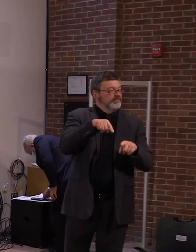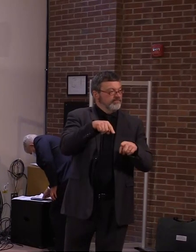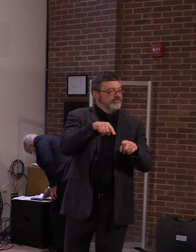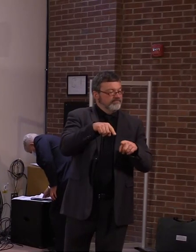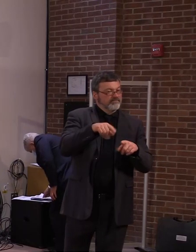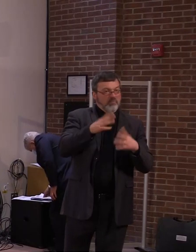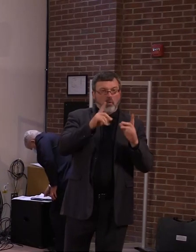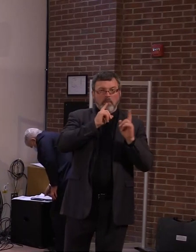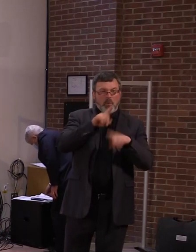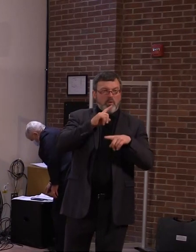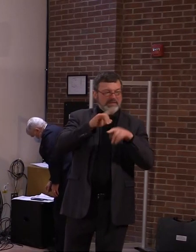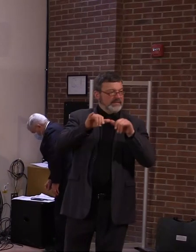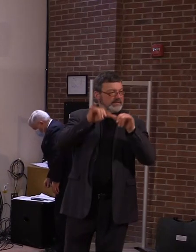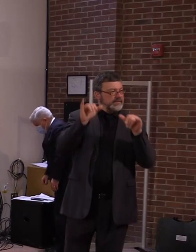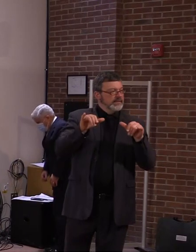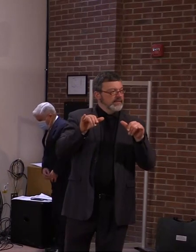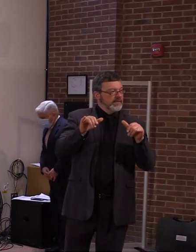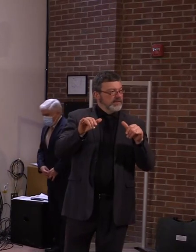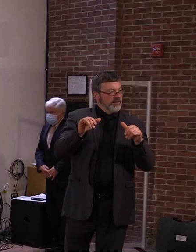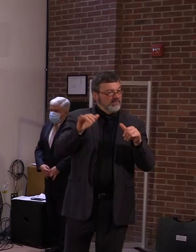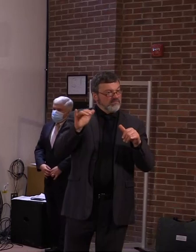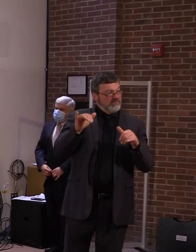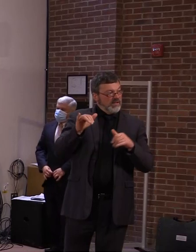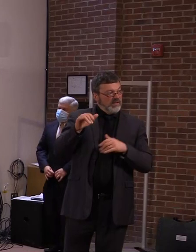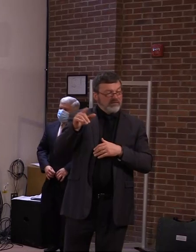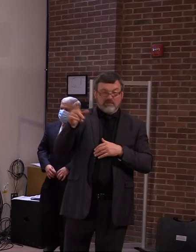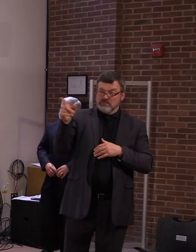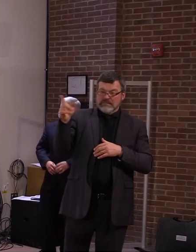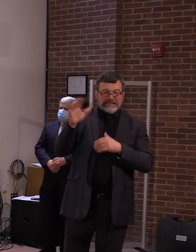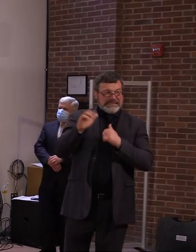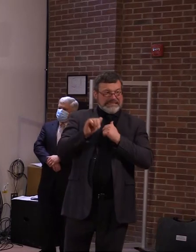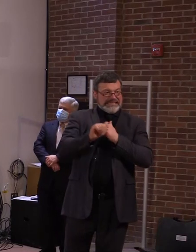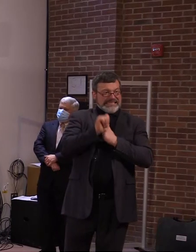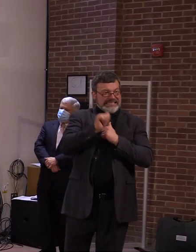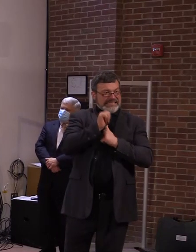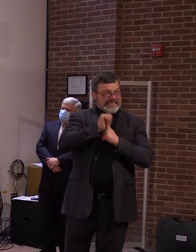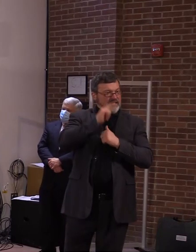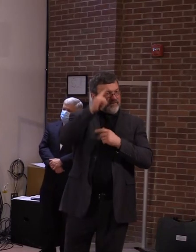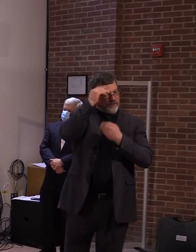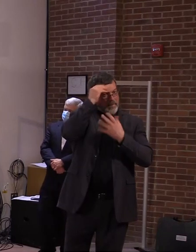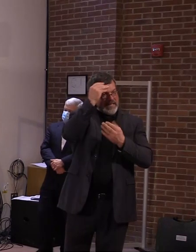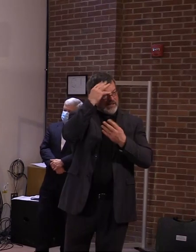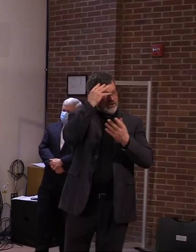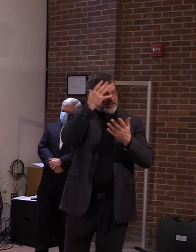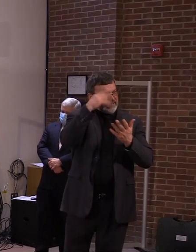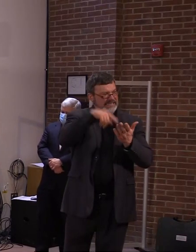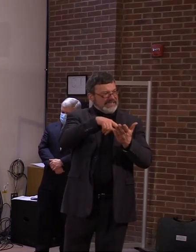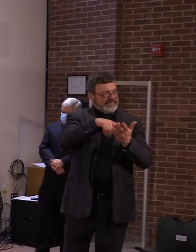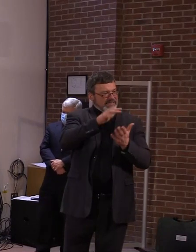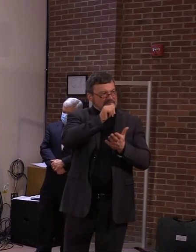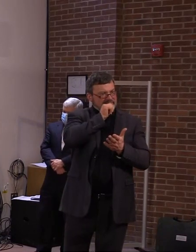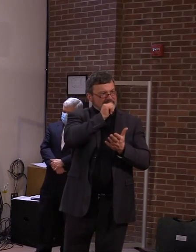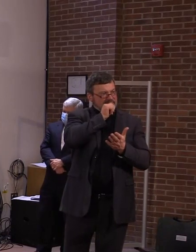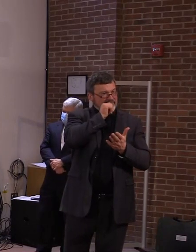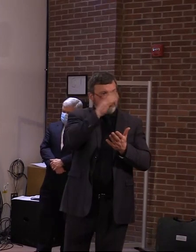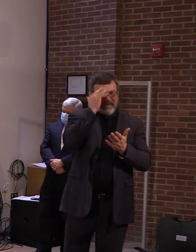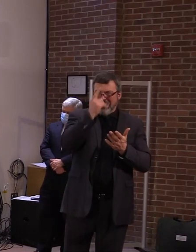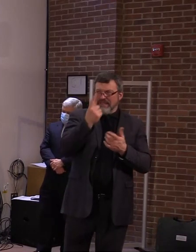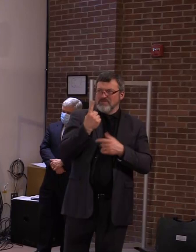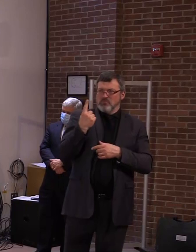is there a public health risk in having a less centralized and perhaps less comprehensive understanding of